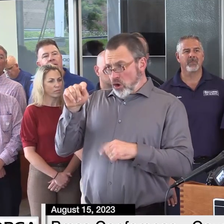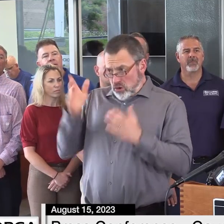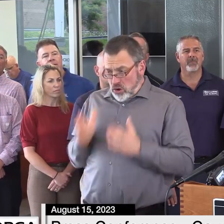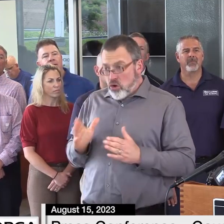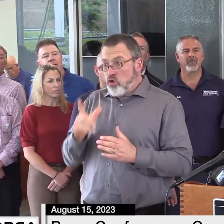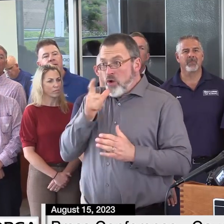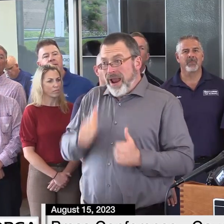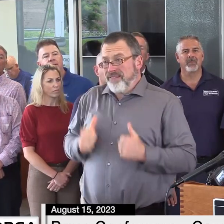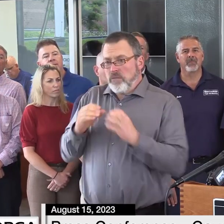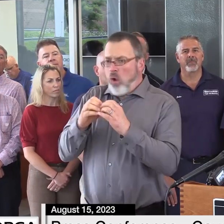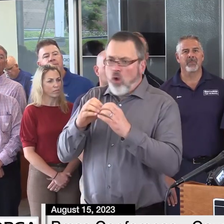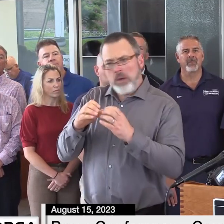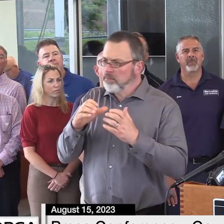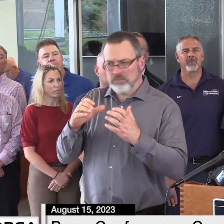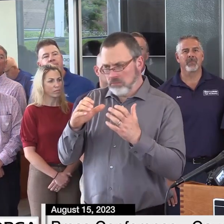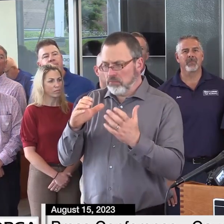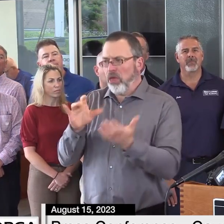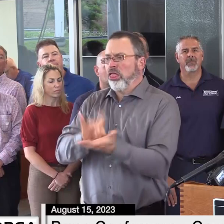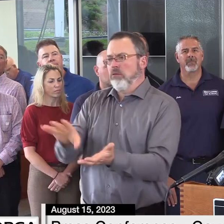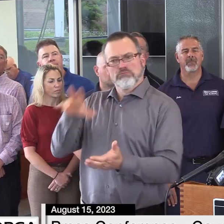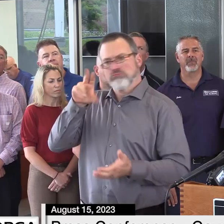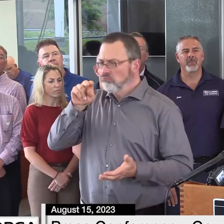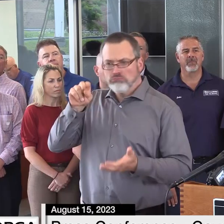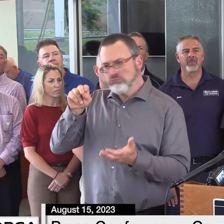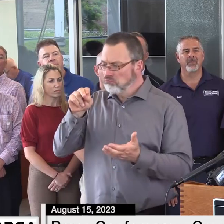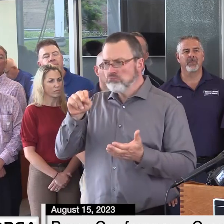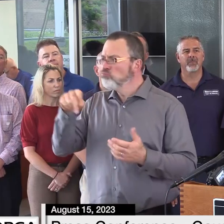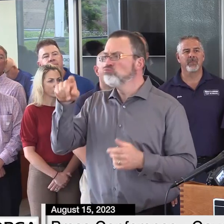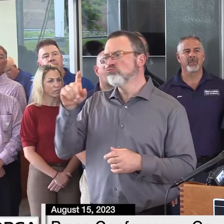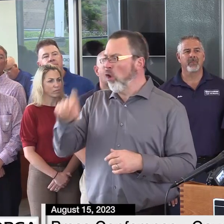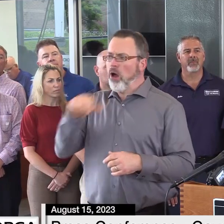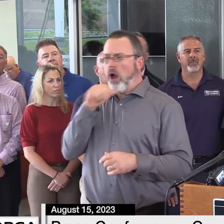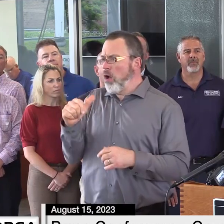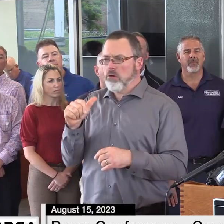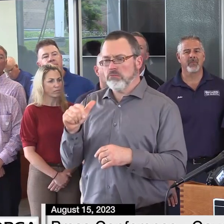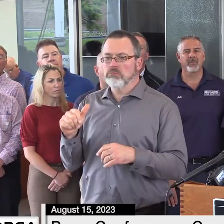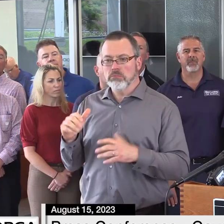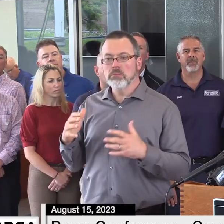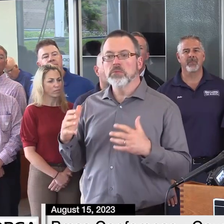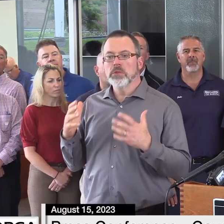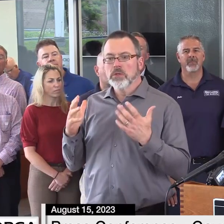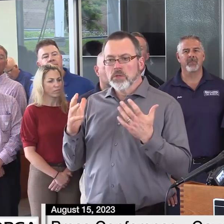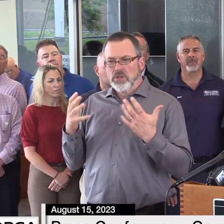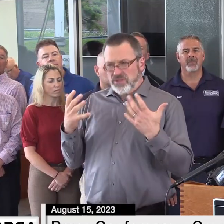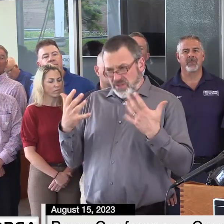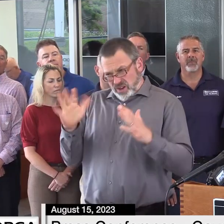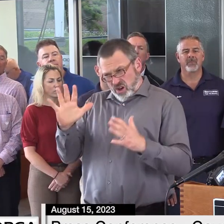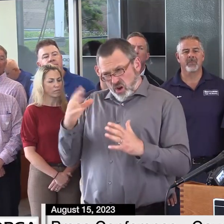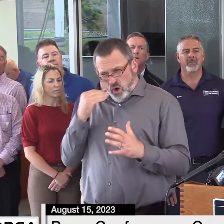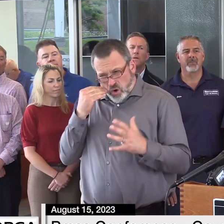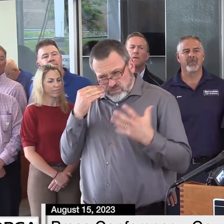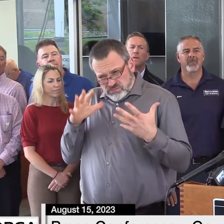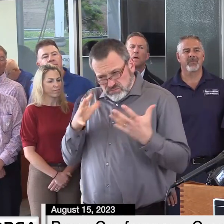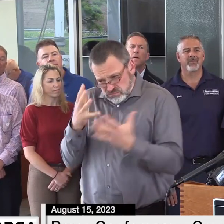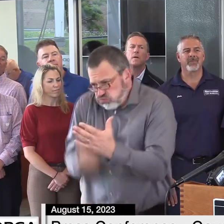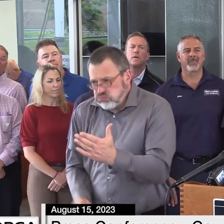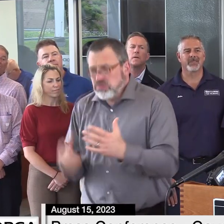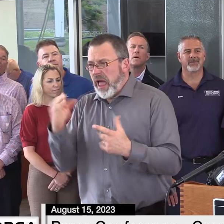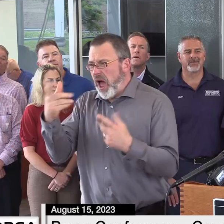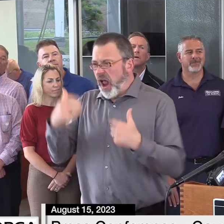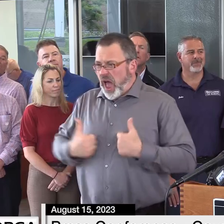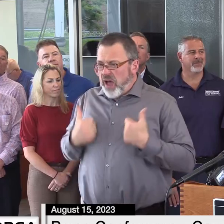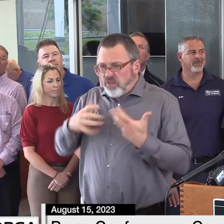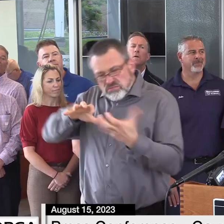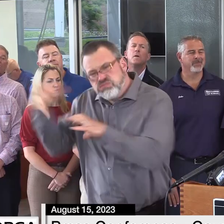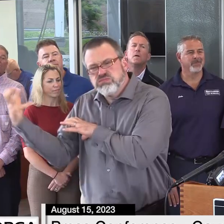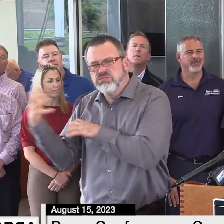the deconstruction and removal of it, which would add insult to injury. And this contribution will cover those